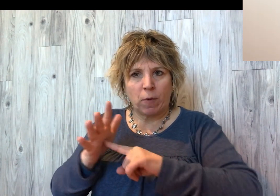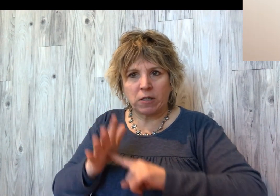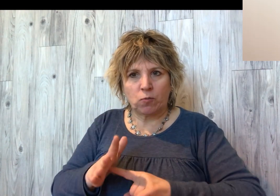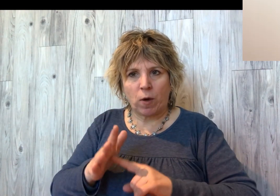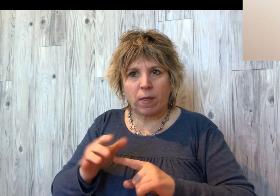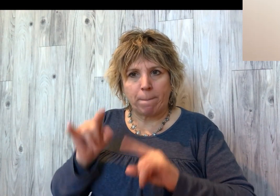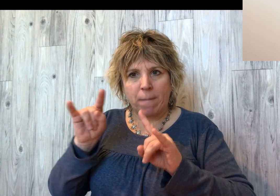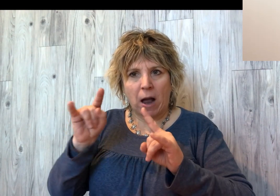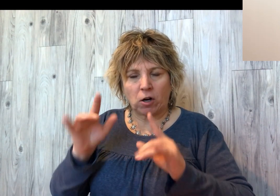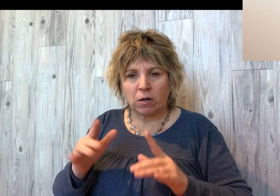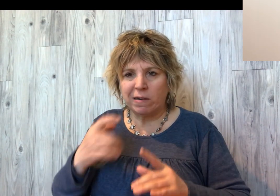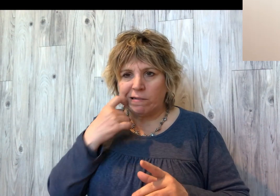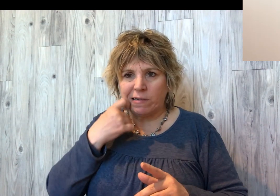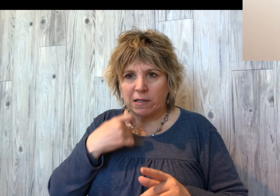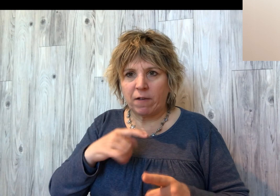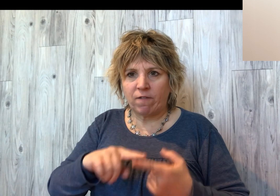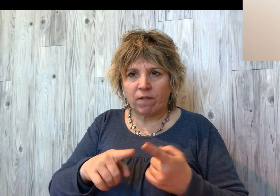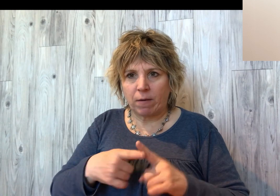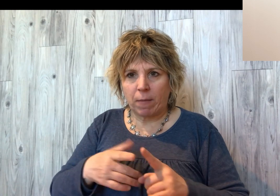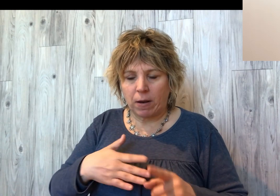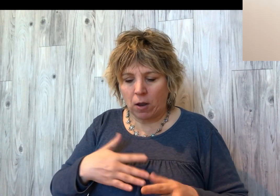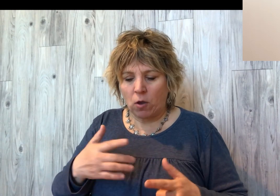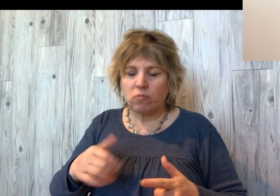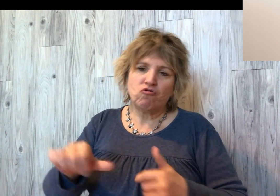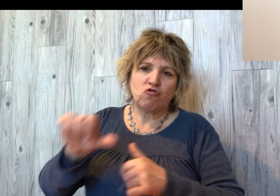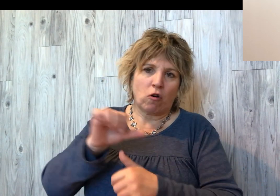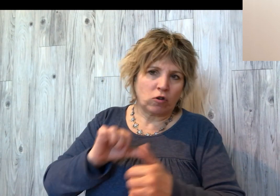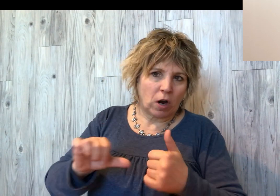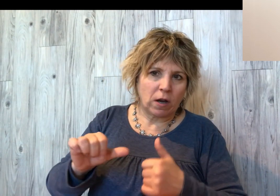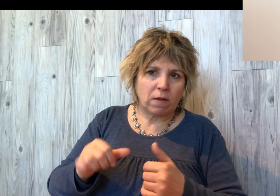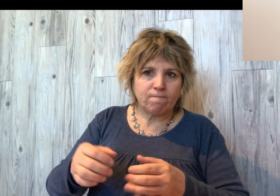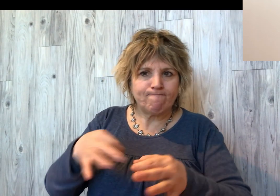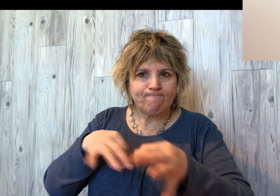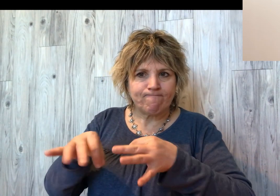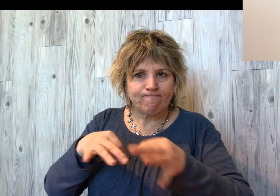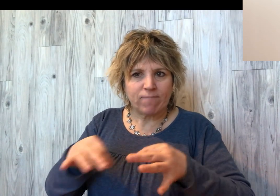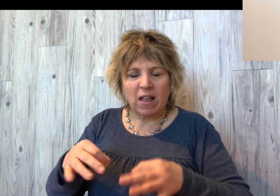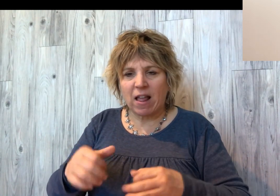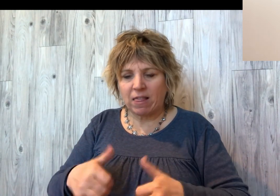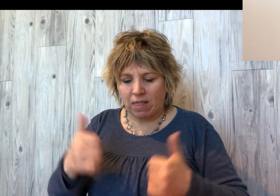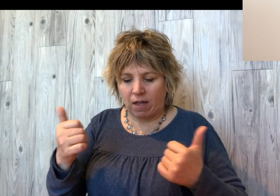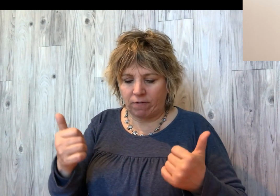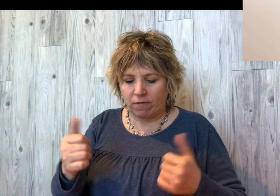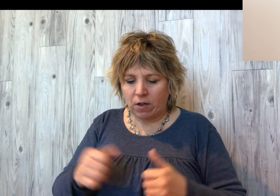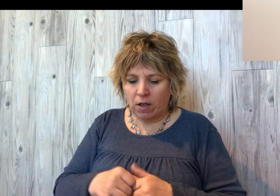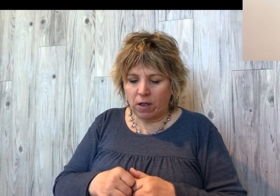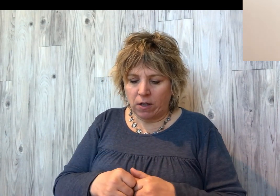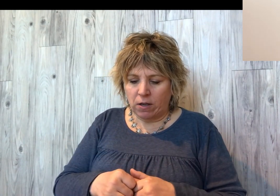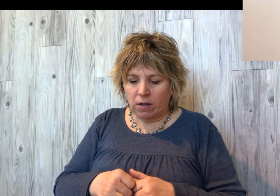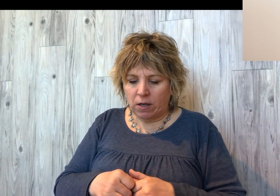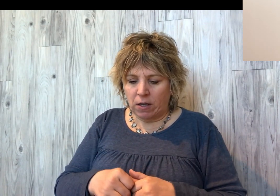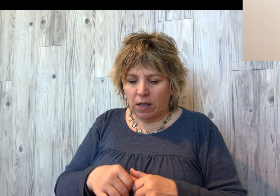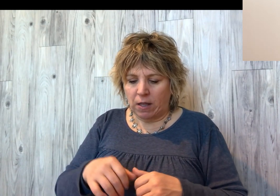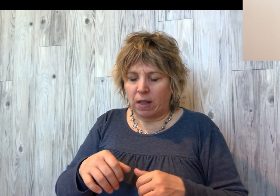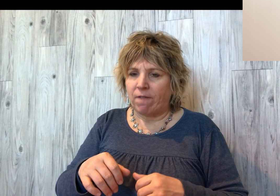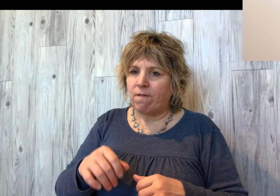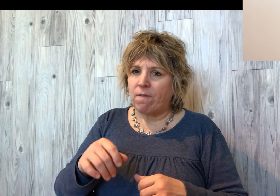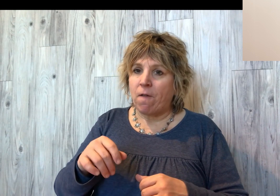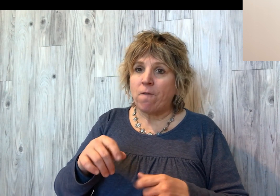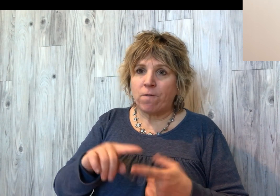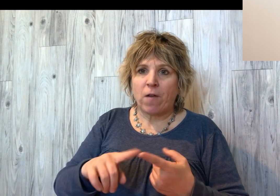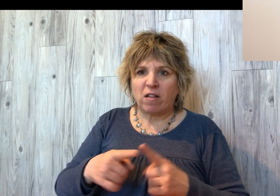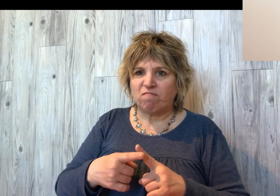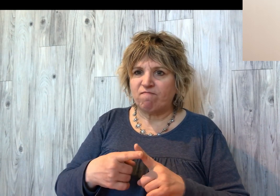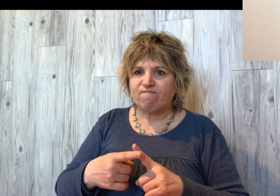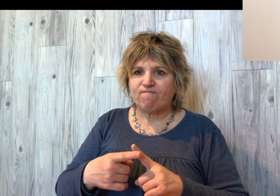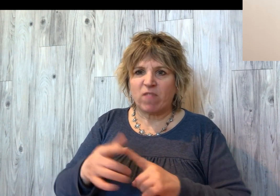mocker? I had a good friend of mine. Recently, we were talking and hanging out together, and he was telling me about something that his wife was going through, and she had been attacked